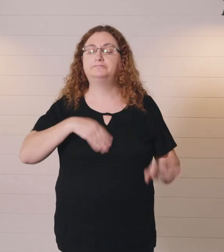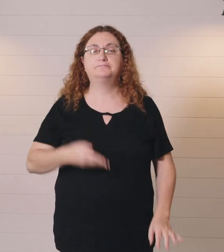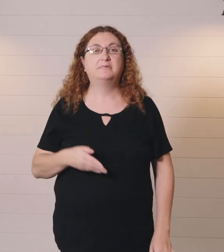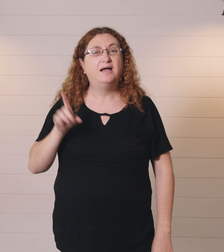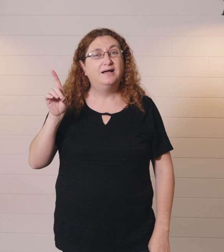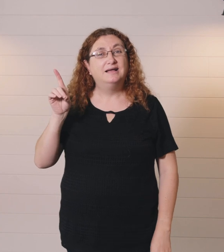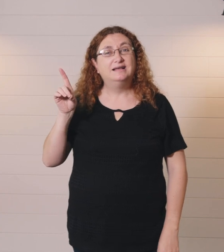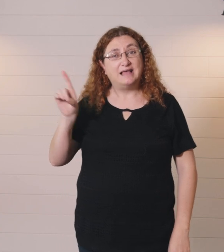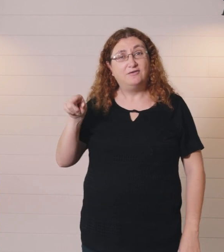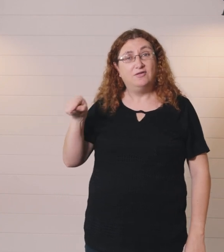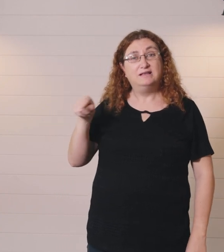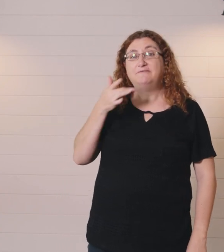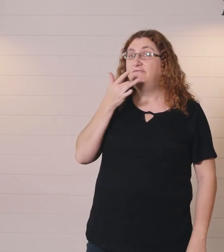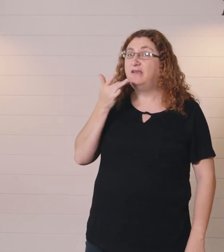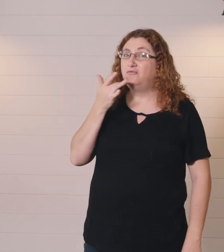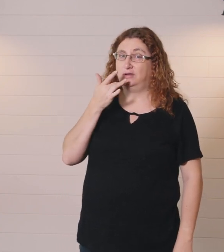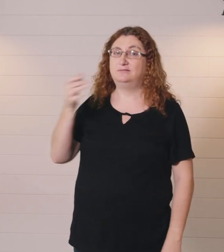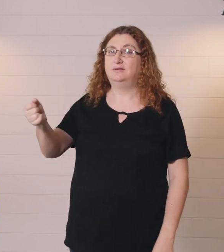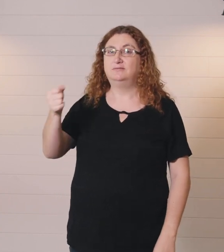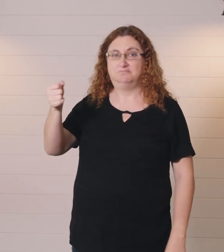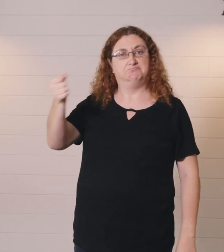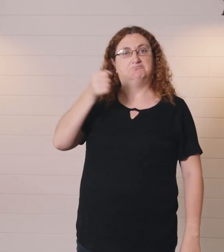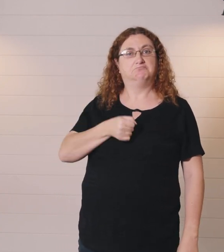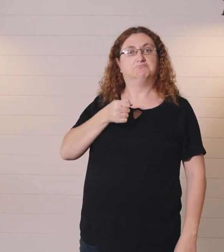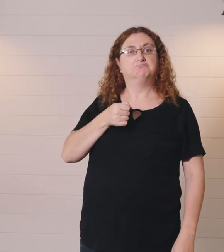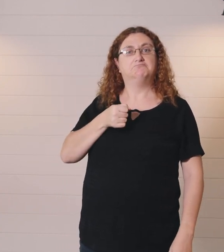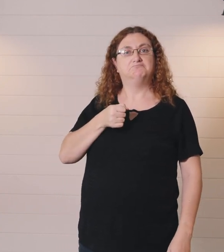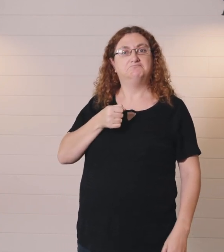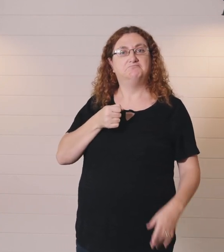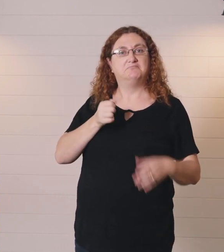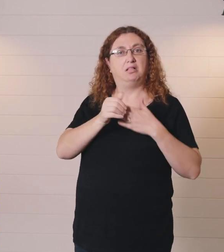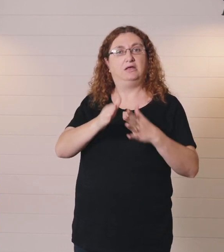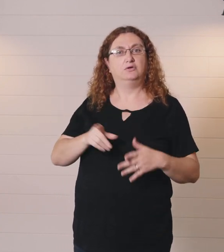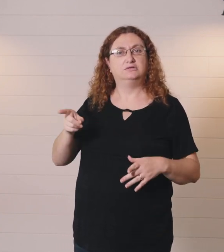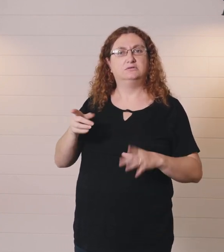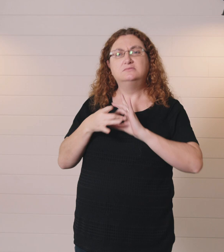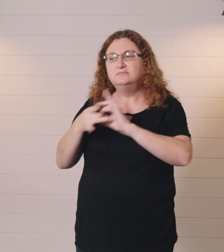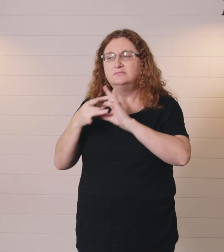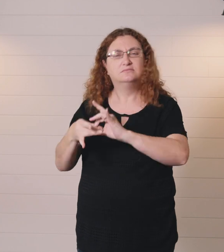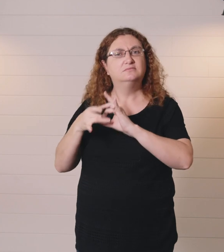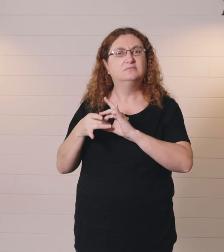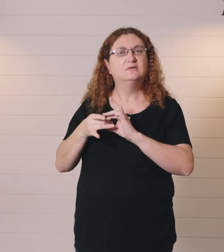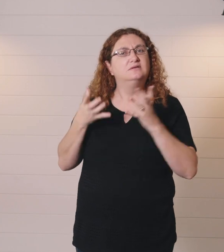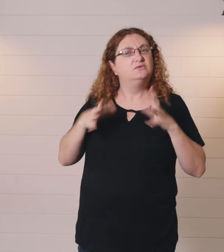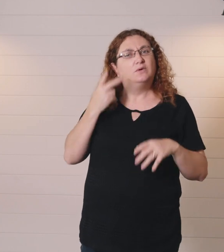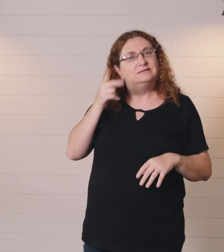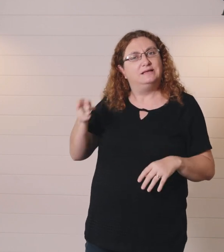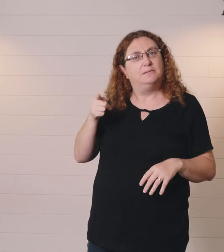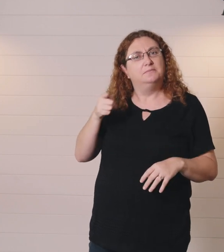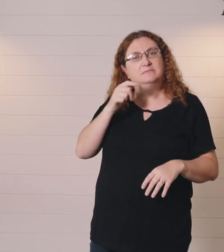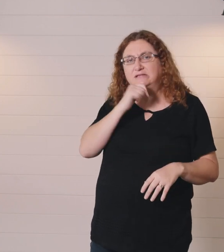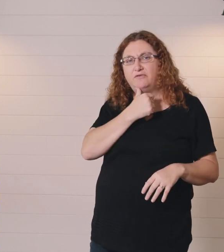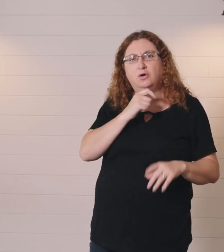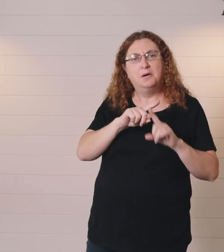is one of his favored court officials. There is a strong bond between them. He does not want to see Daniel suffer. But